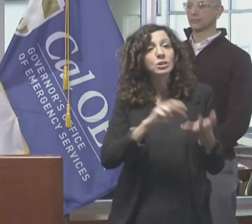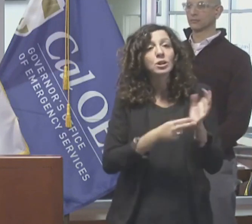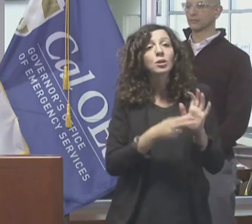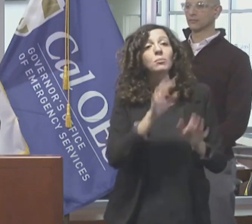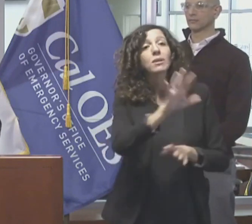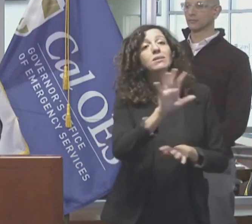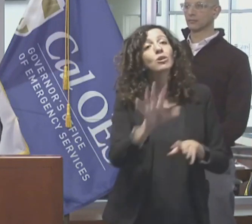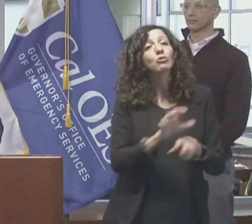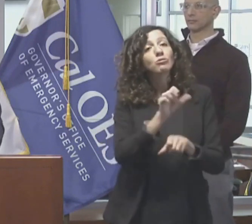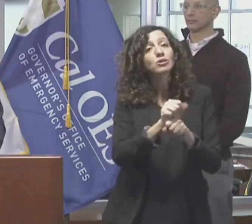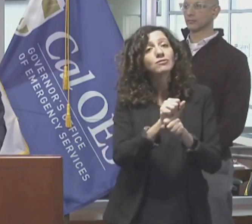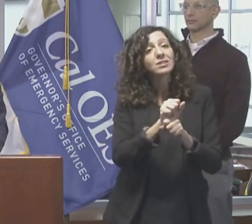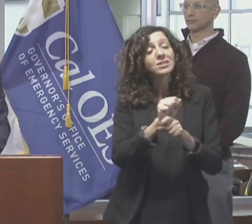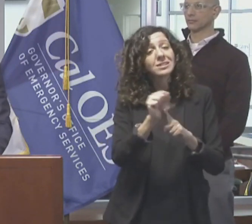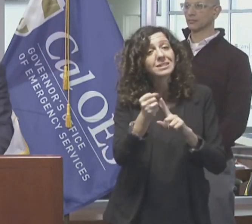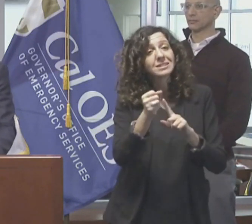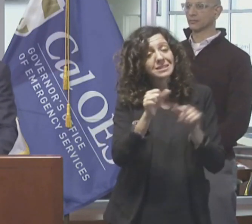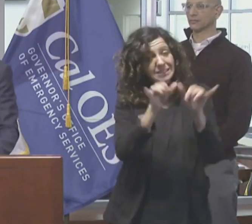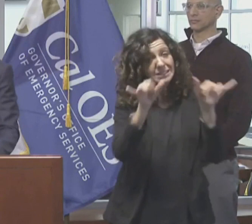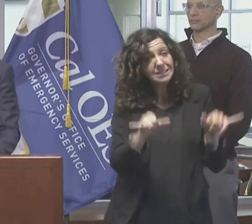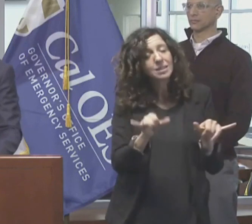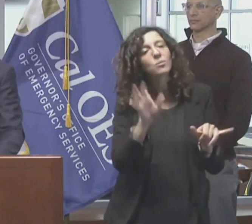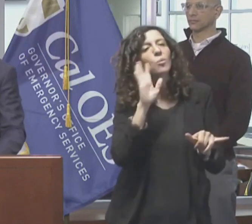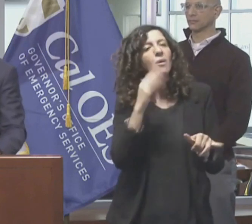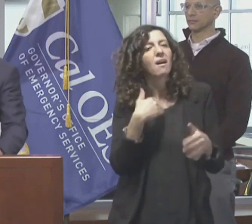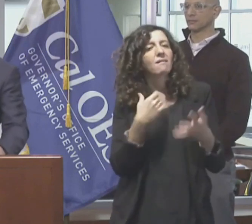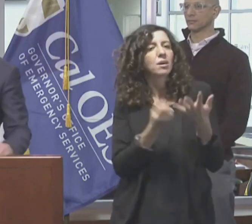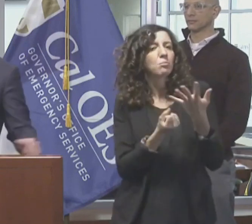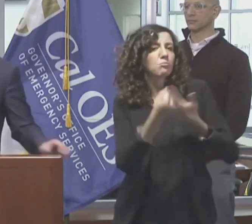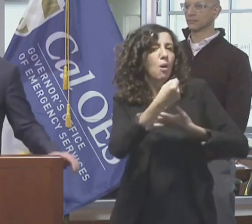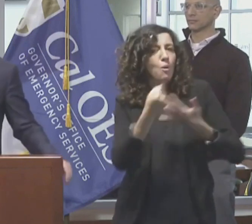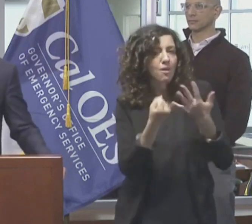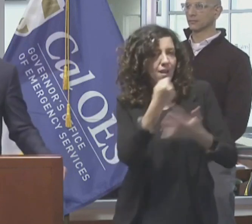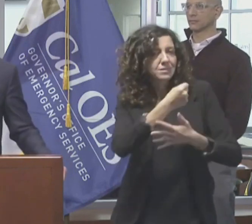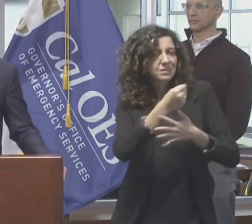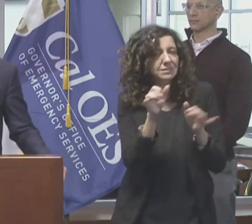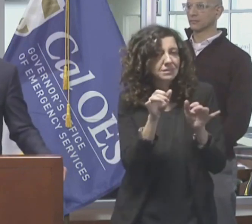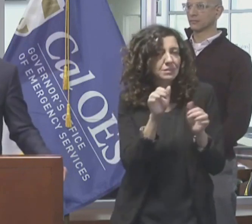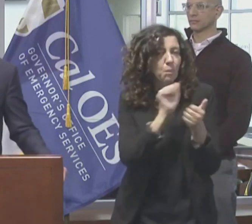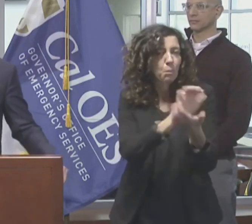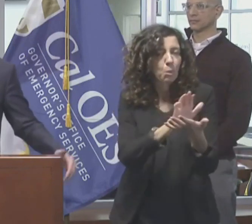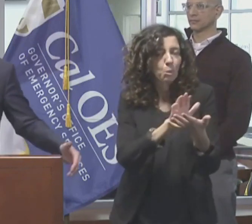is the prioritized situation, is the prioritized